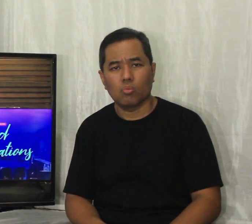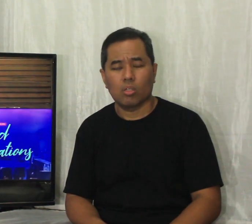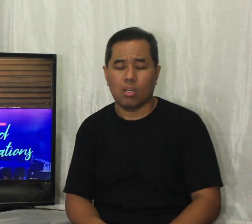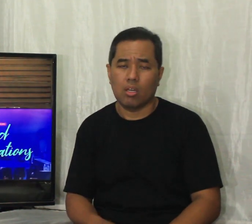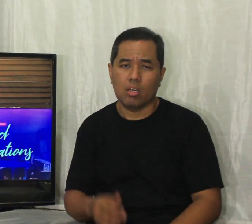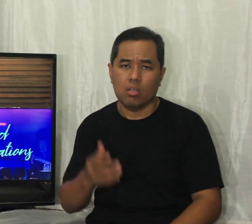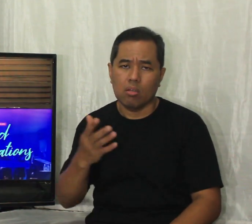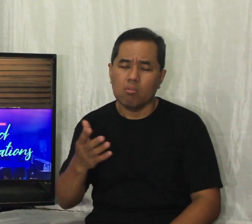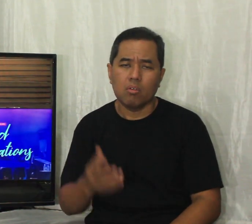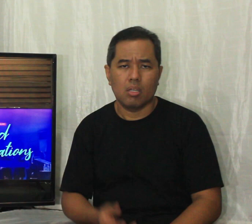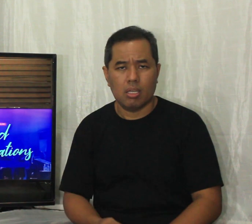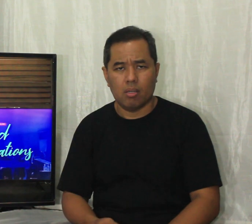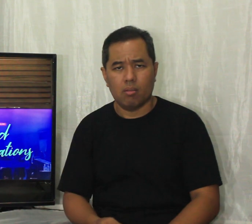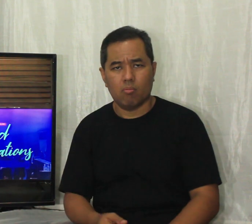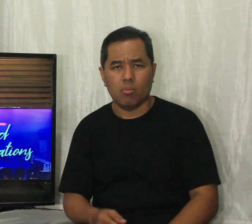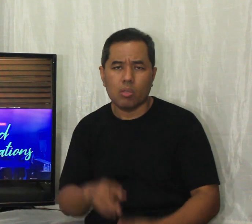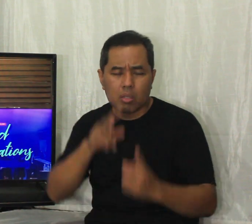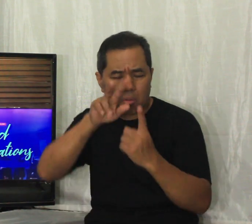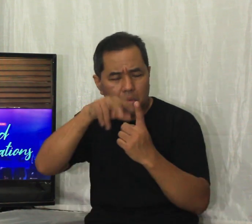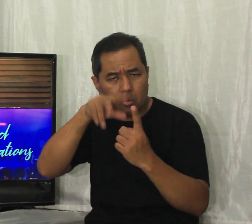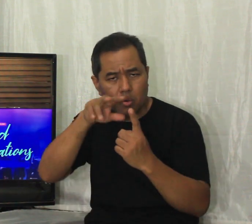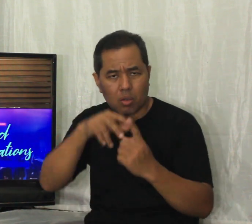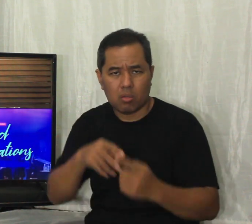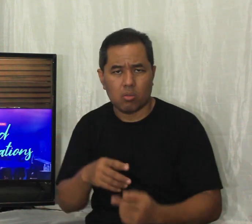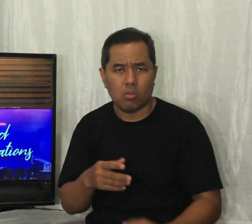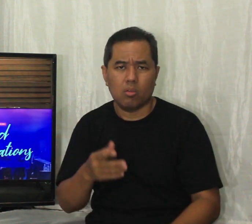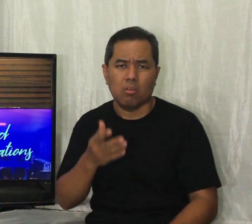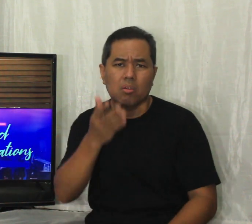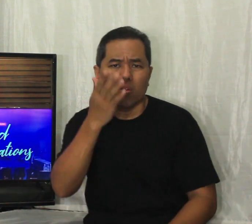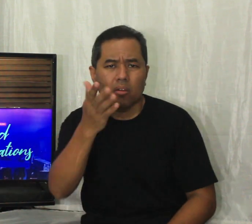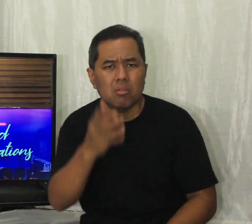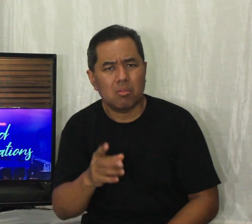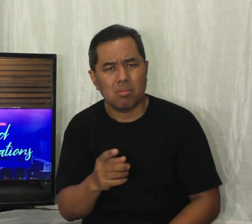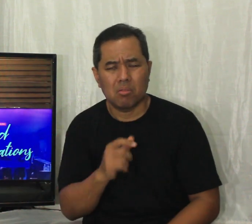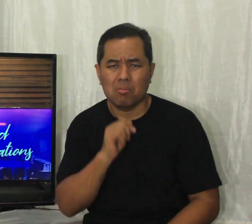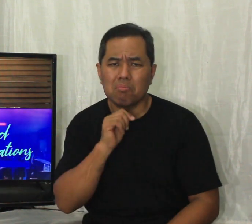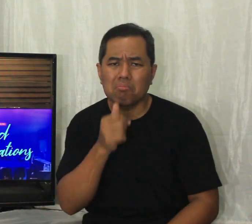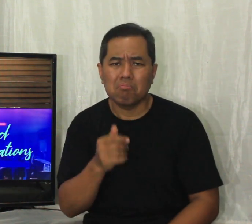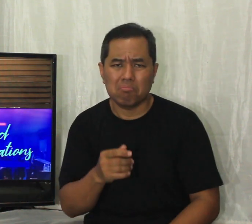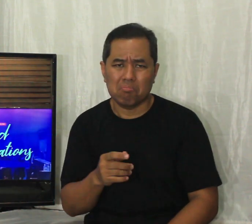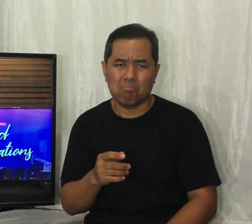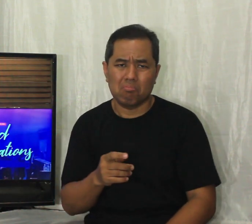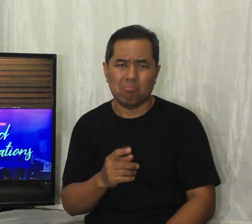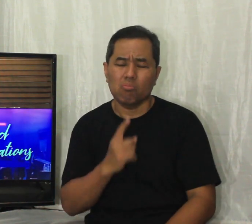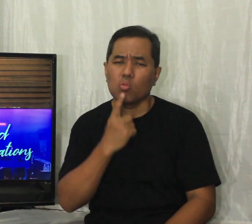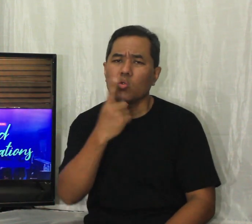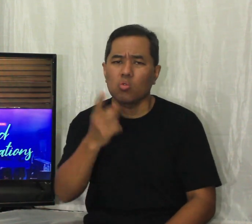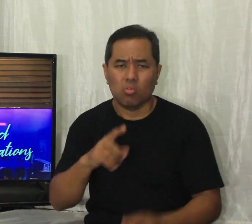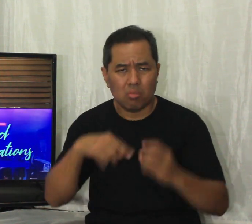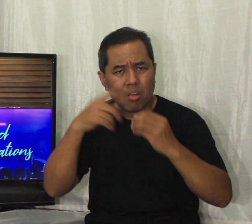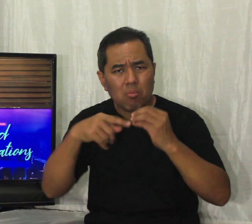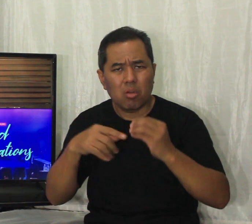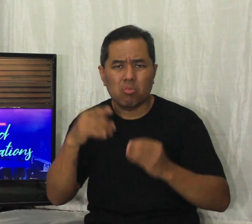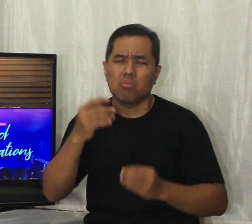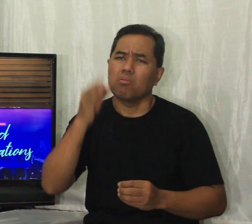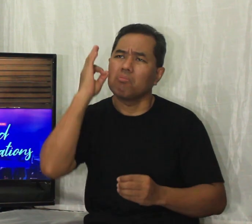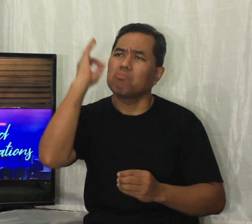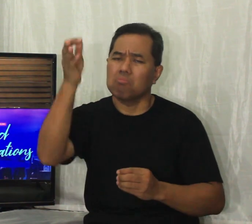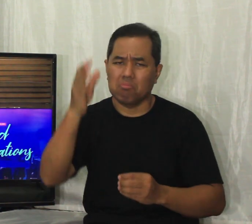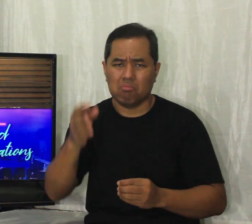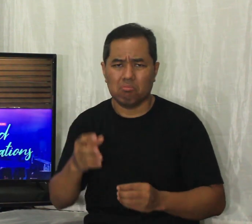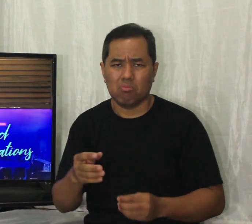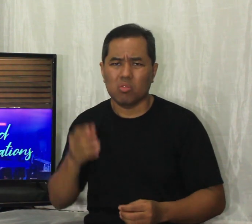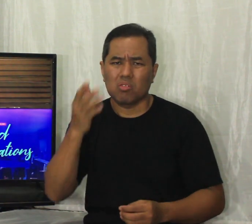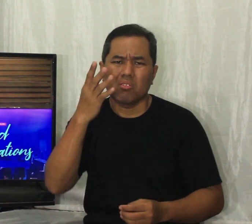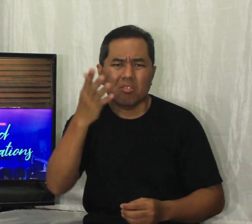Watching this stream right now and you're not certain about your future. You may be fearful about what's going on around you, the